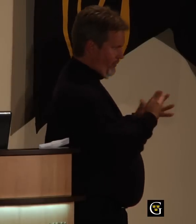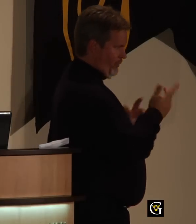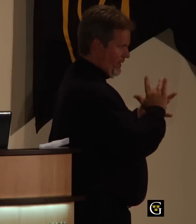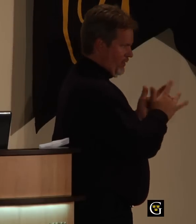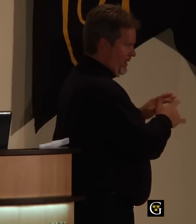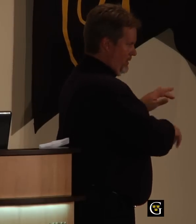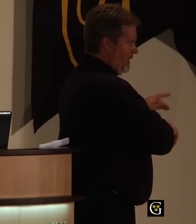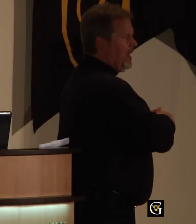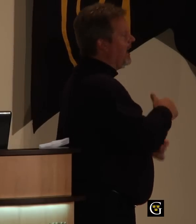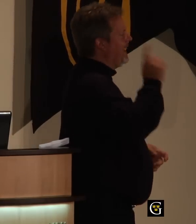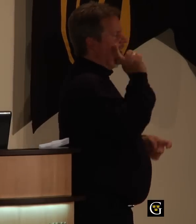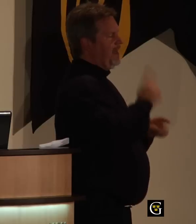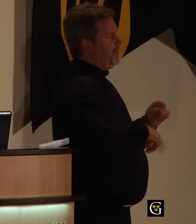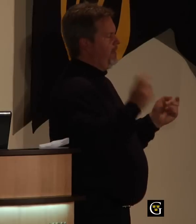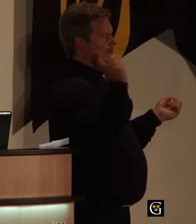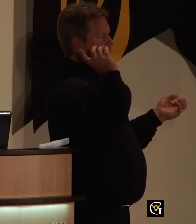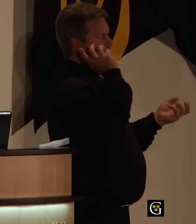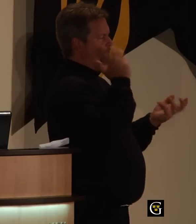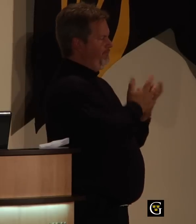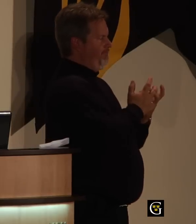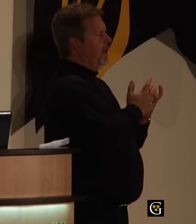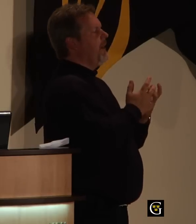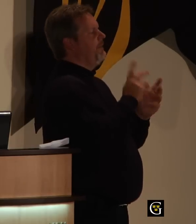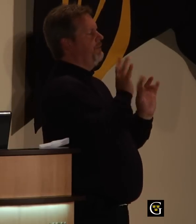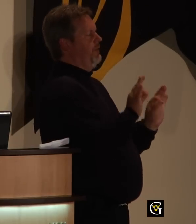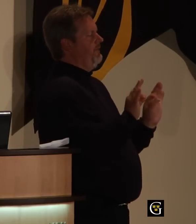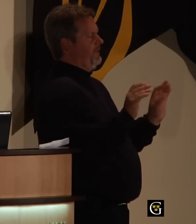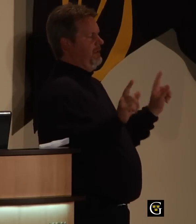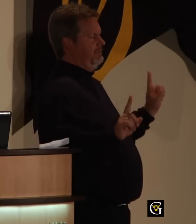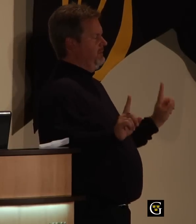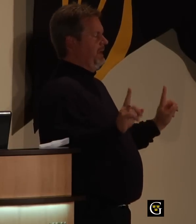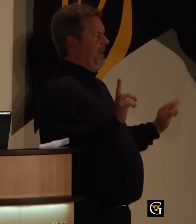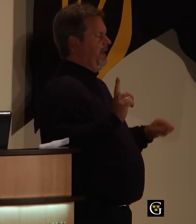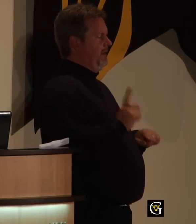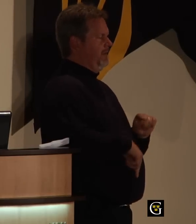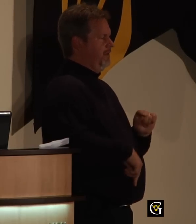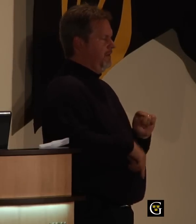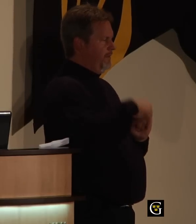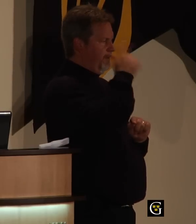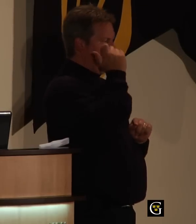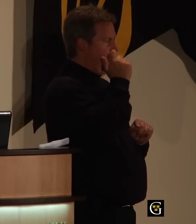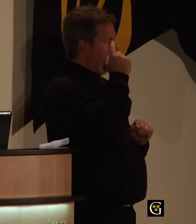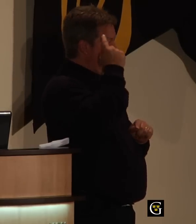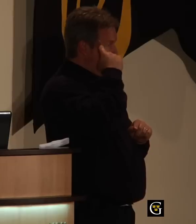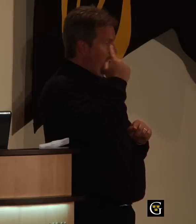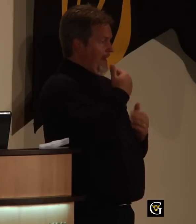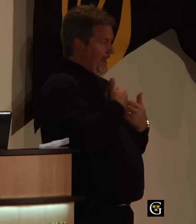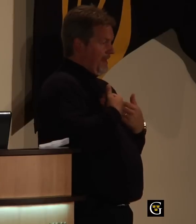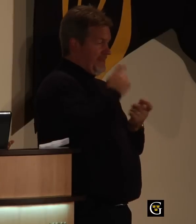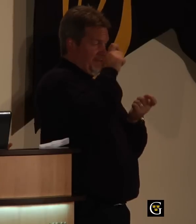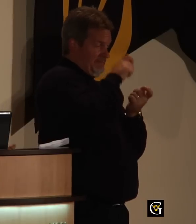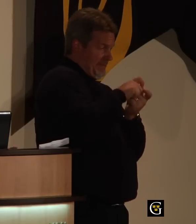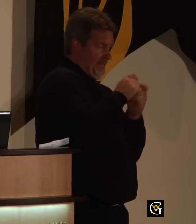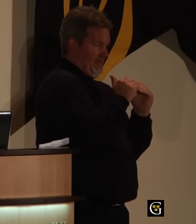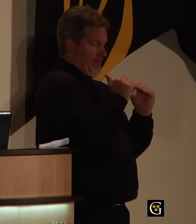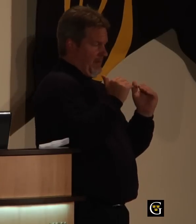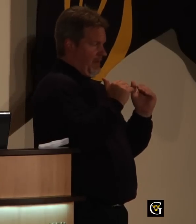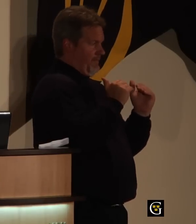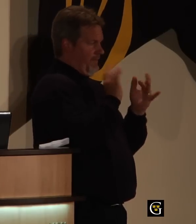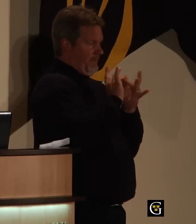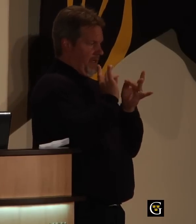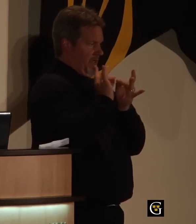one-to-one match. There's a brain to all difference on the level of specific neural connections. We're all like